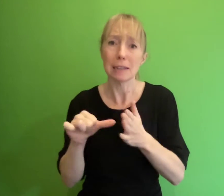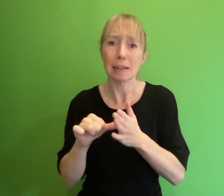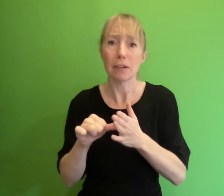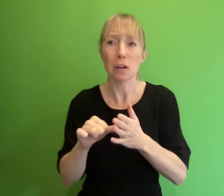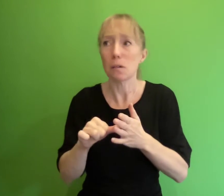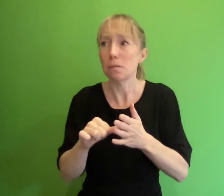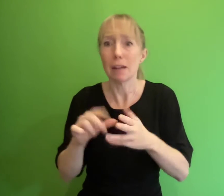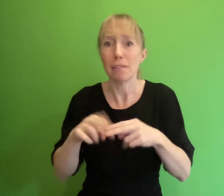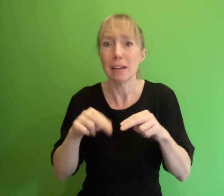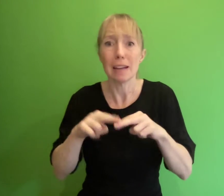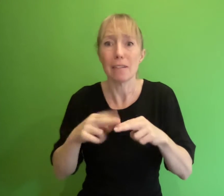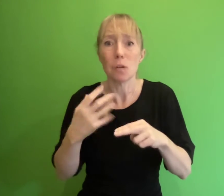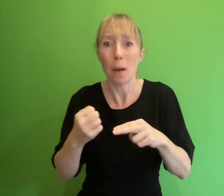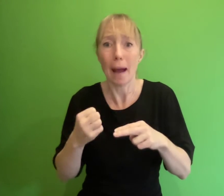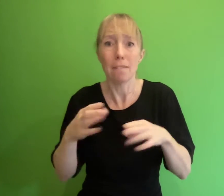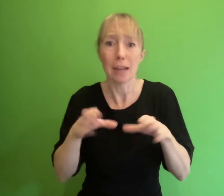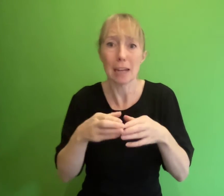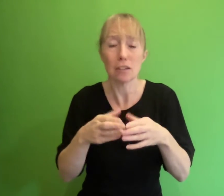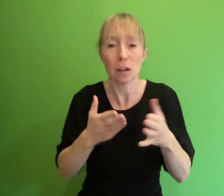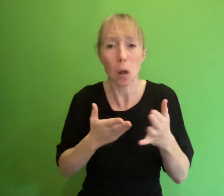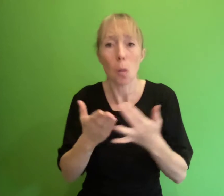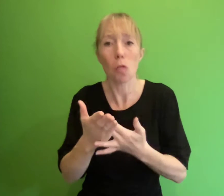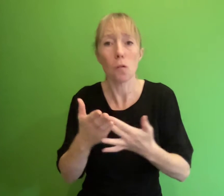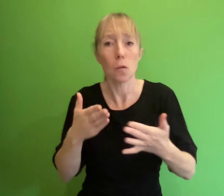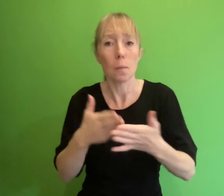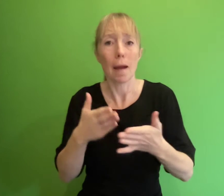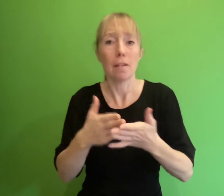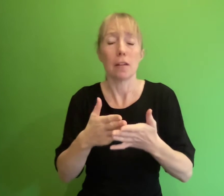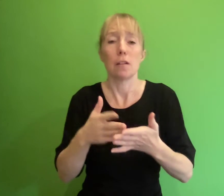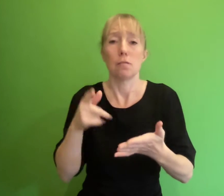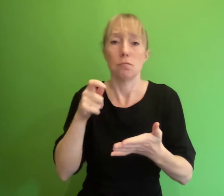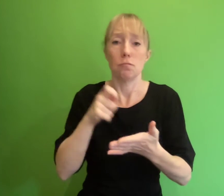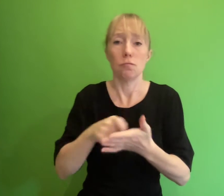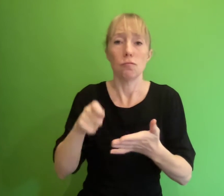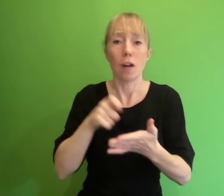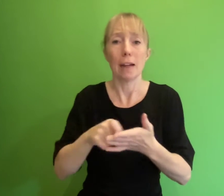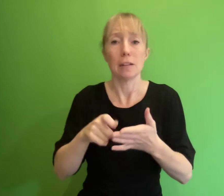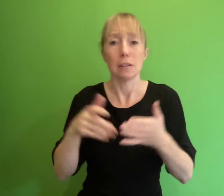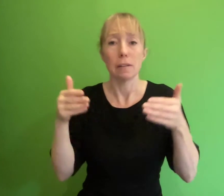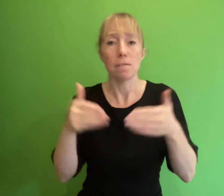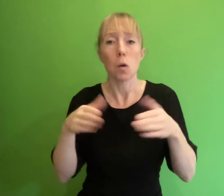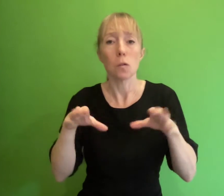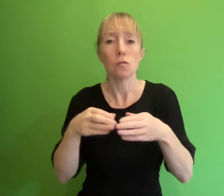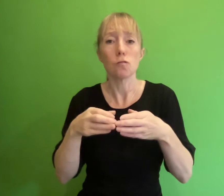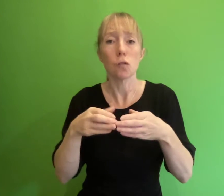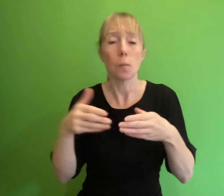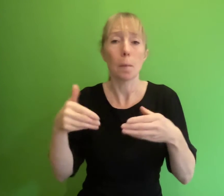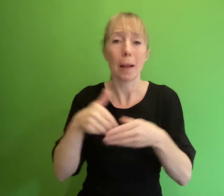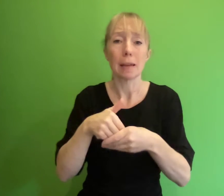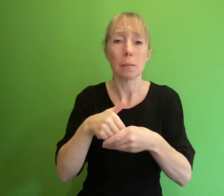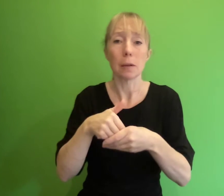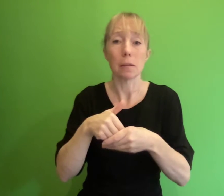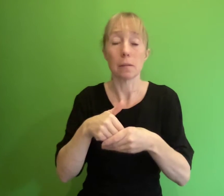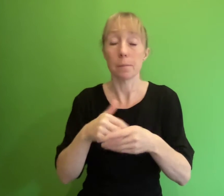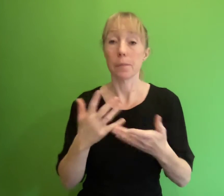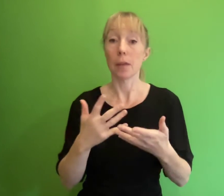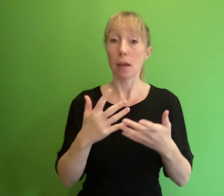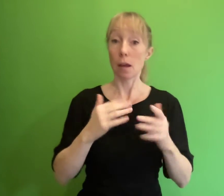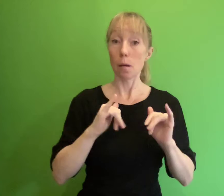the barriers. Writers' Focus Group participant. Prizes were also popular.